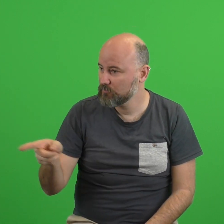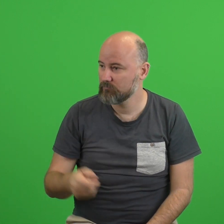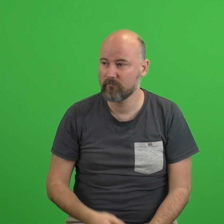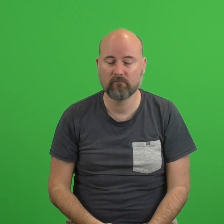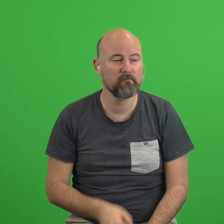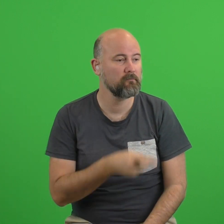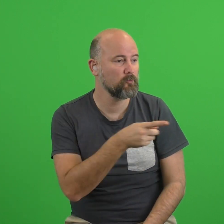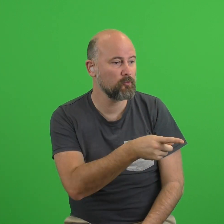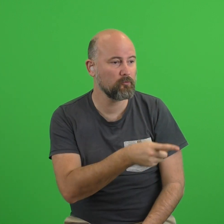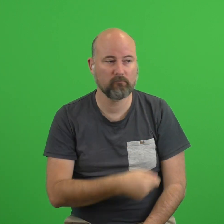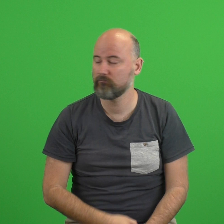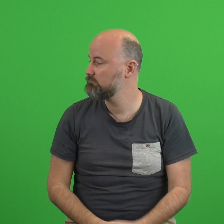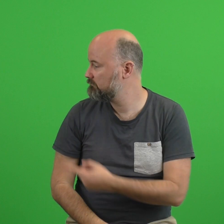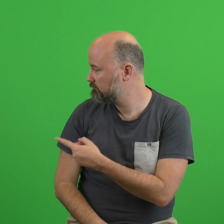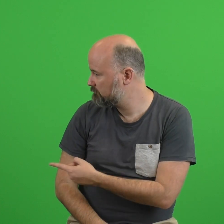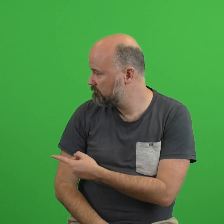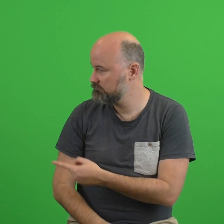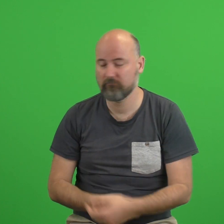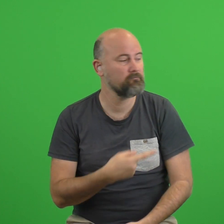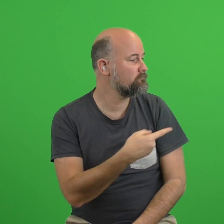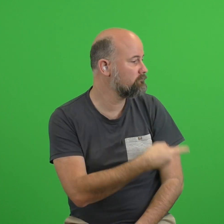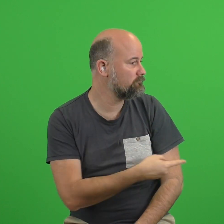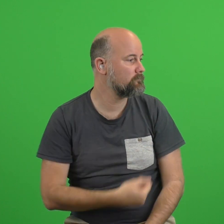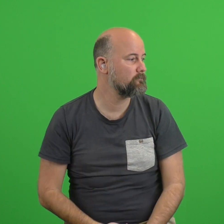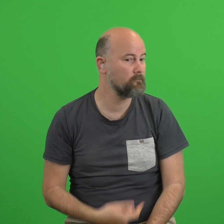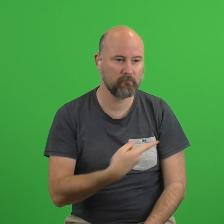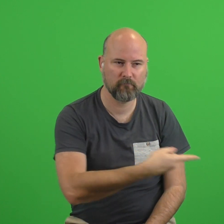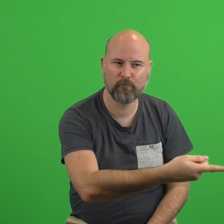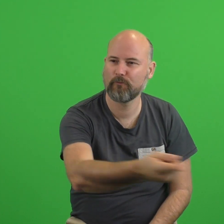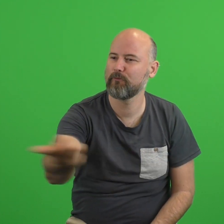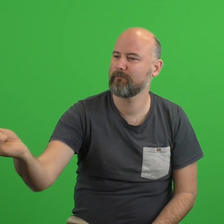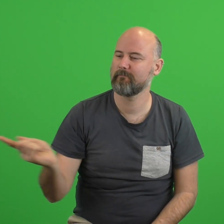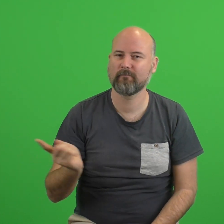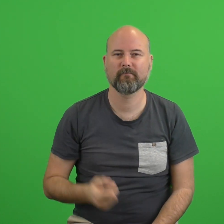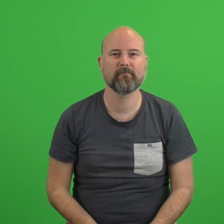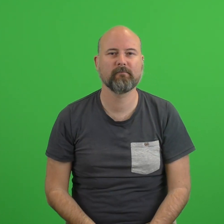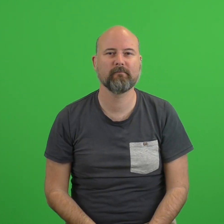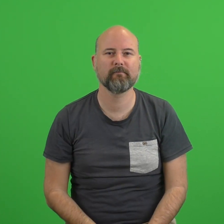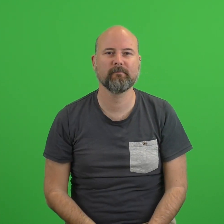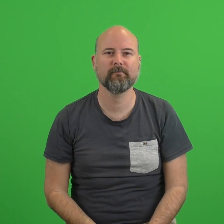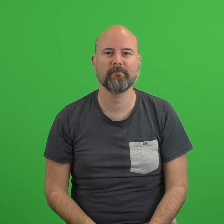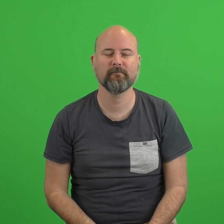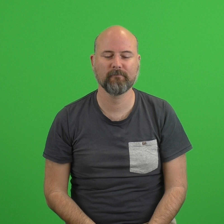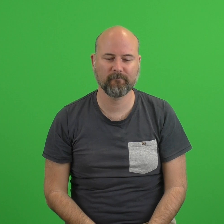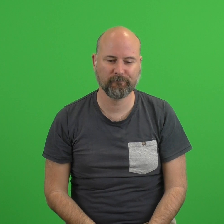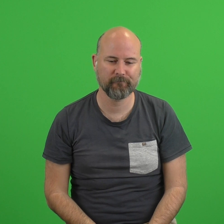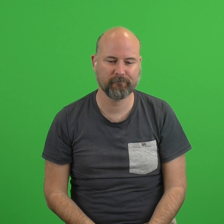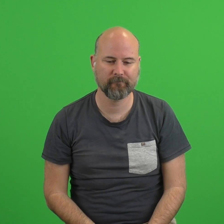You can use pronouns in this way, the sign for you. Again, directional, you all.